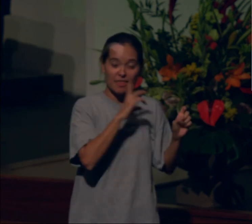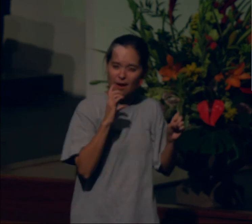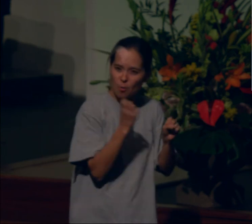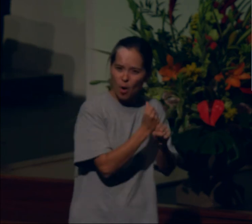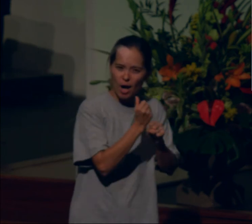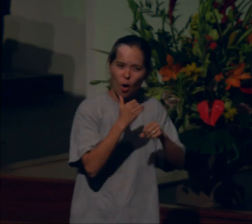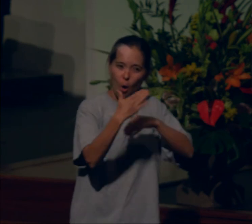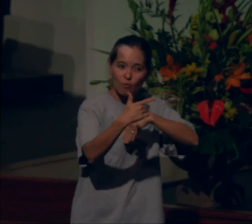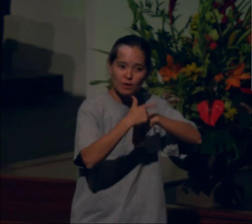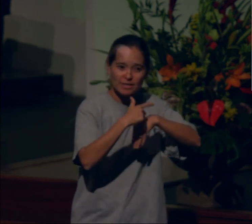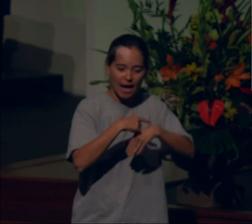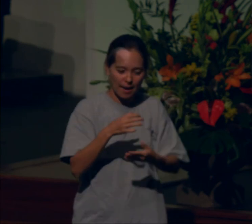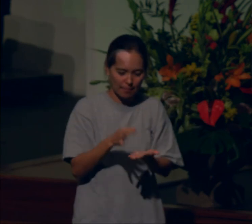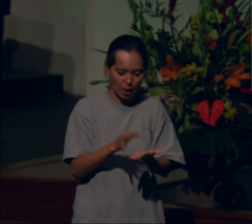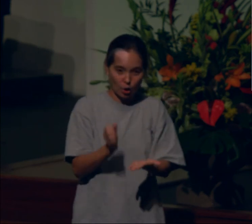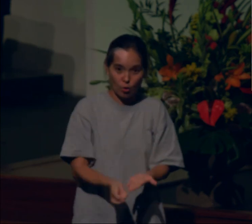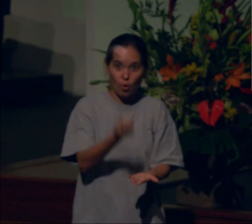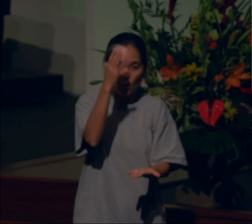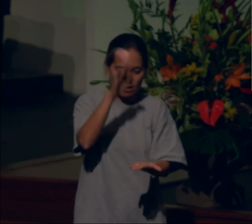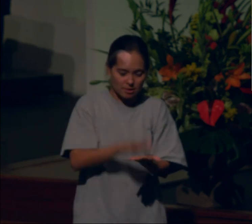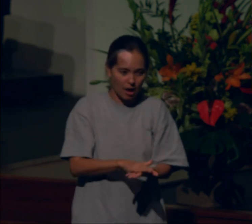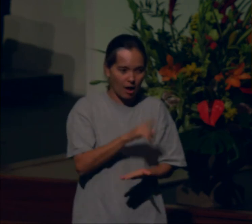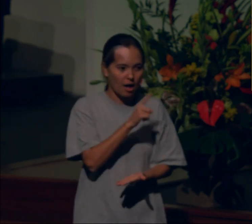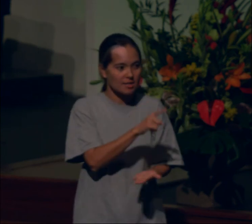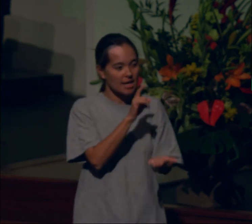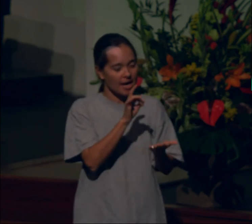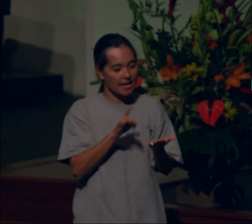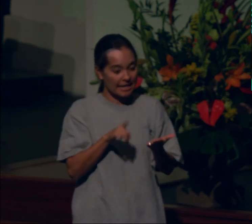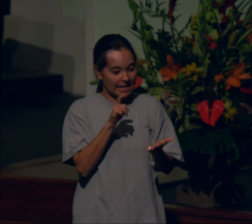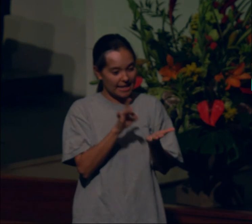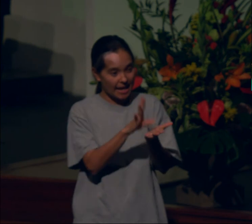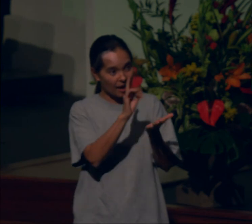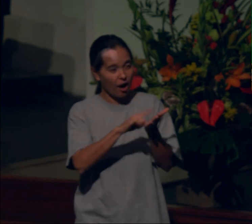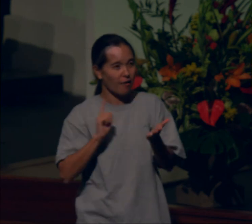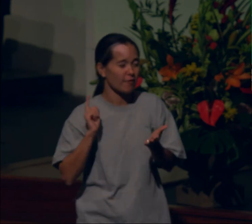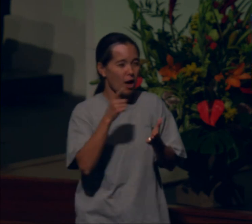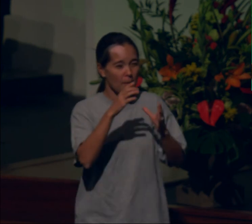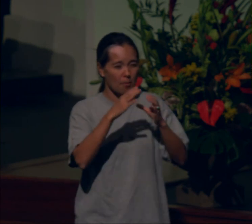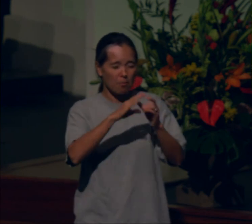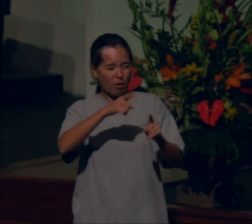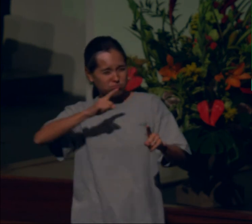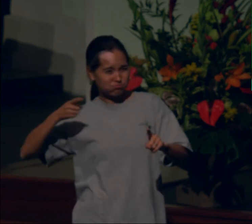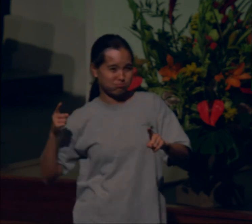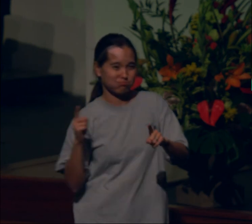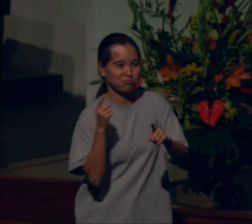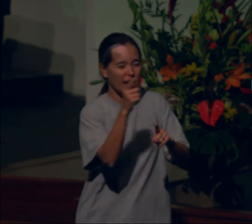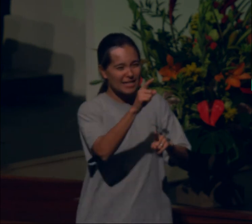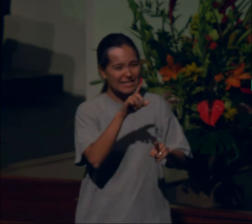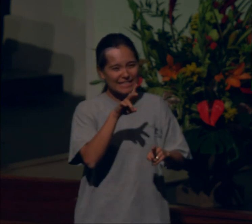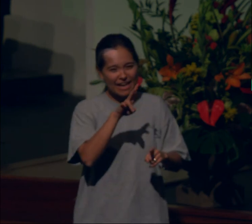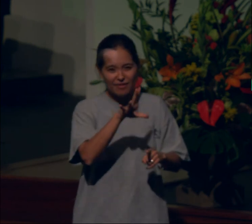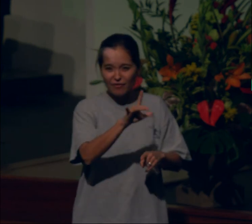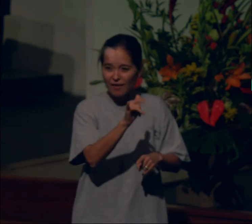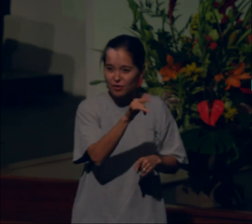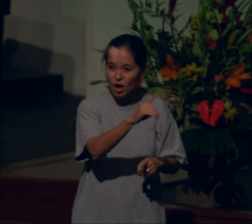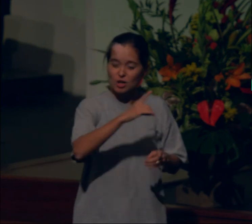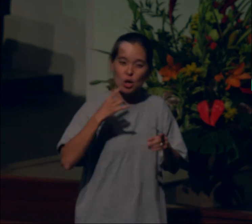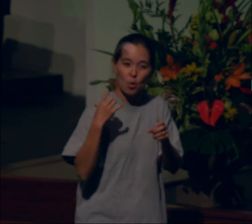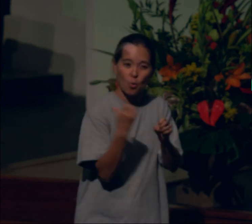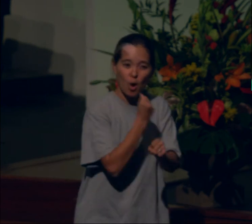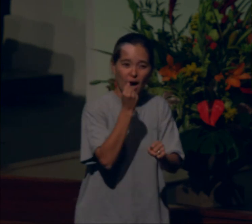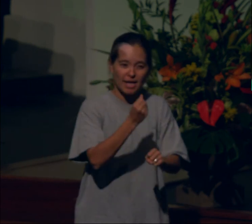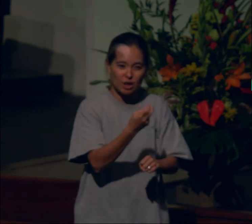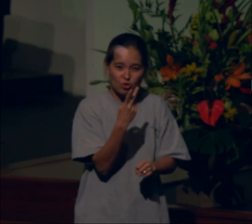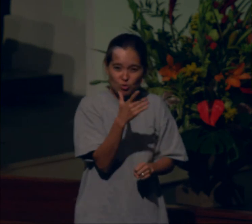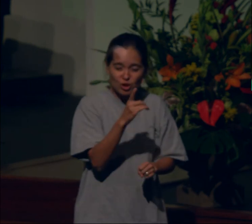overtime coin toss, received the kickoff, and drove the ball 75 yards down the field to win with a